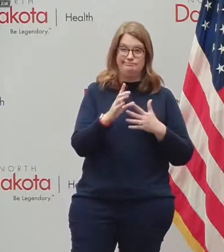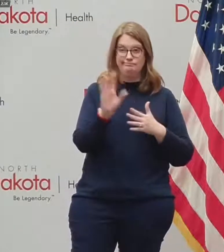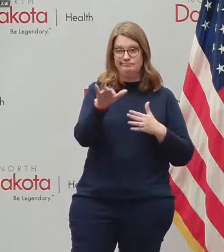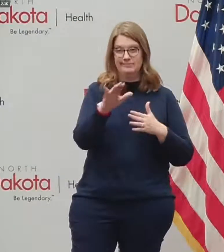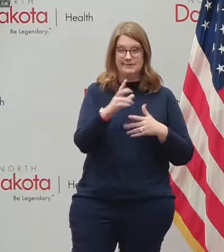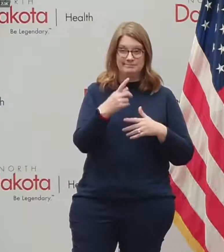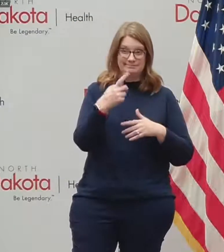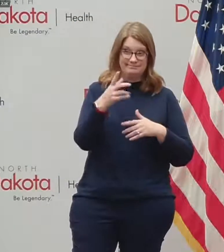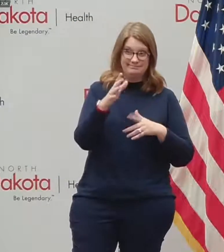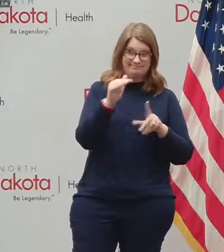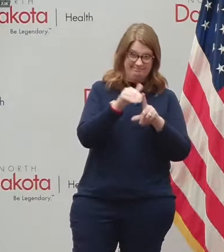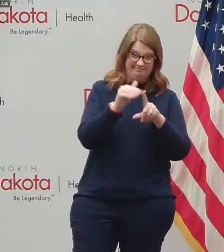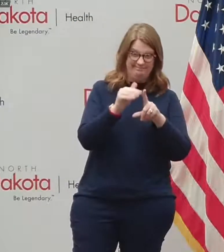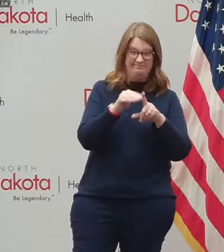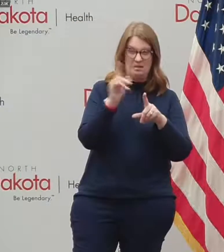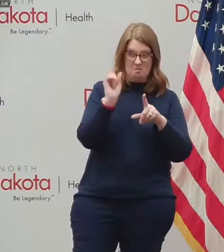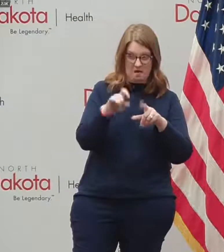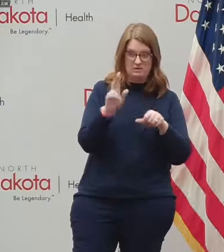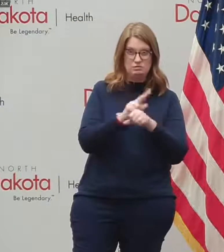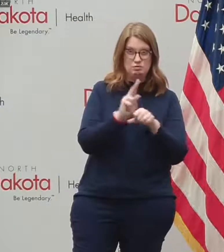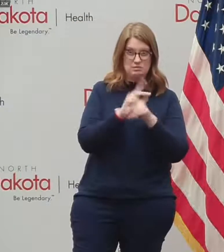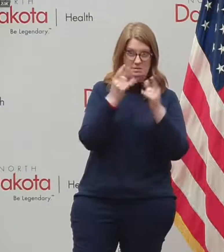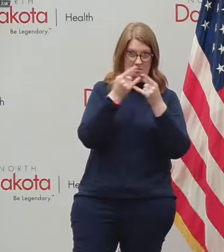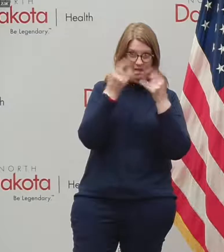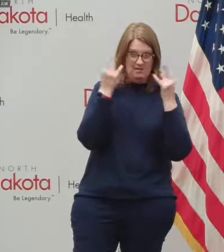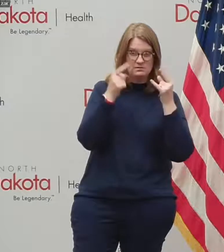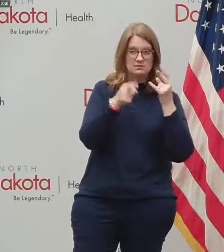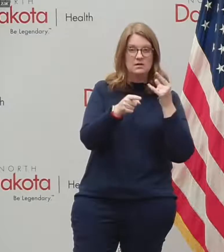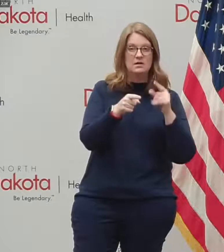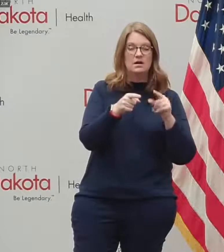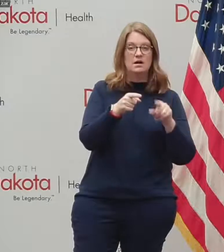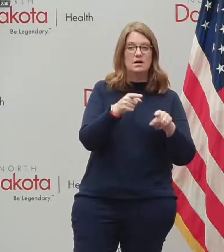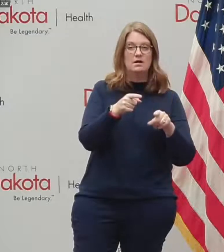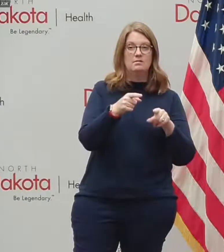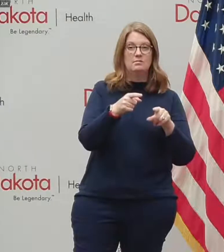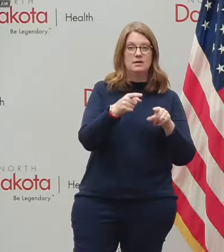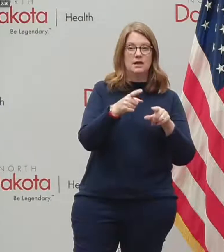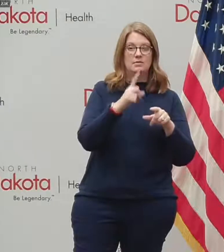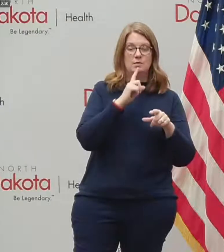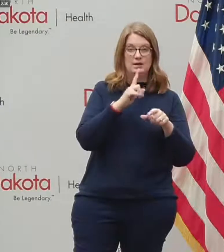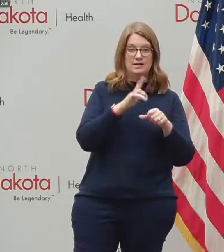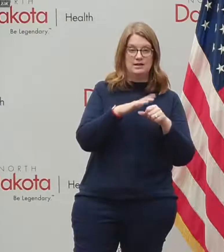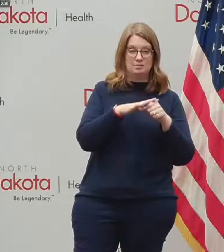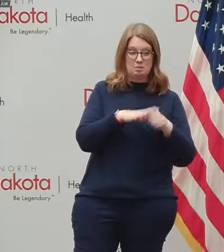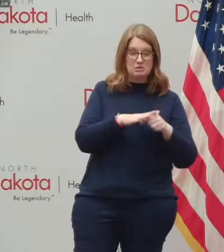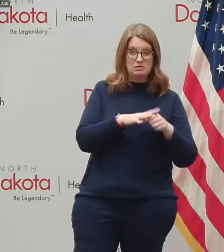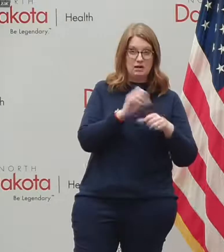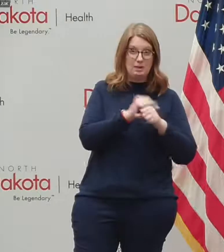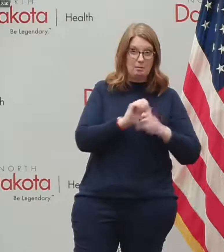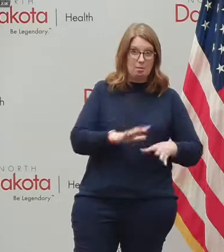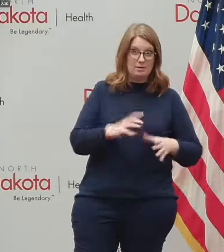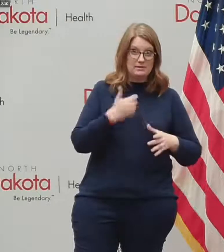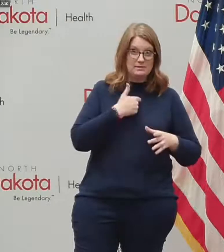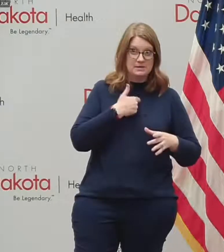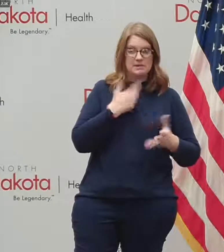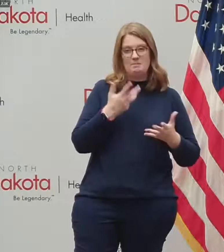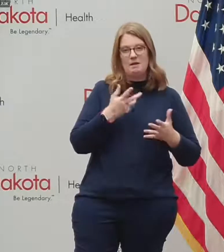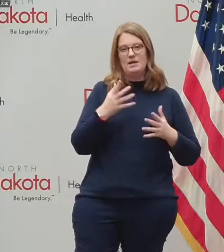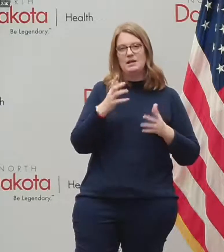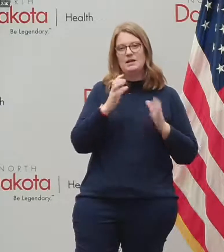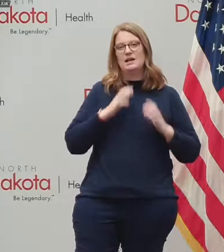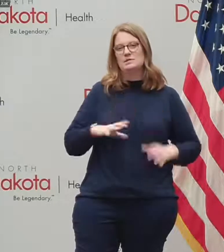kind of mask usage within their business and put that pressure on their own employees or on themselves, that they might offend